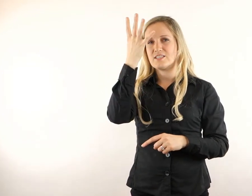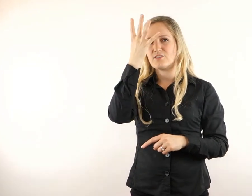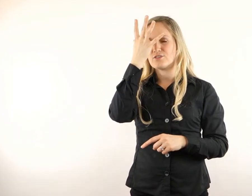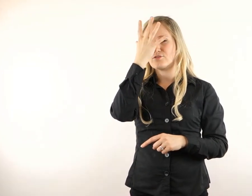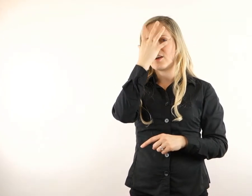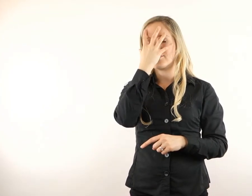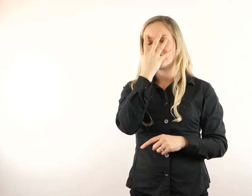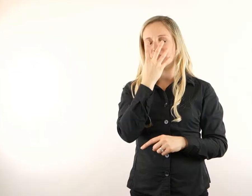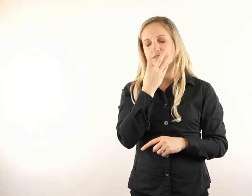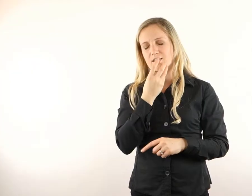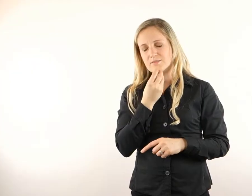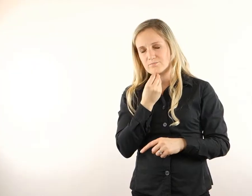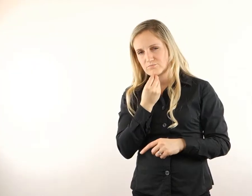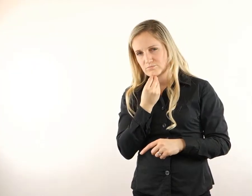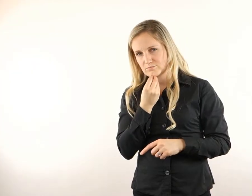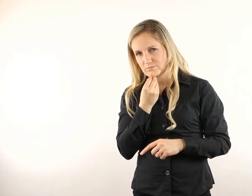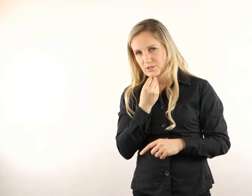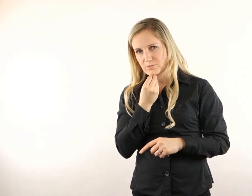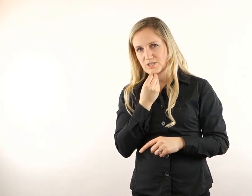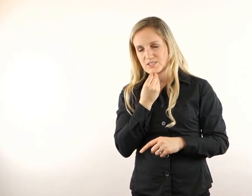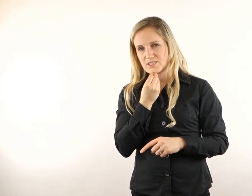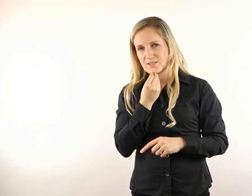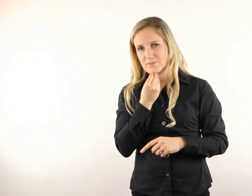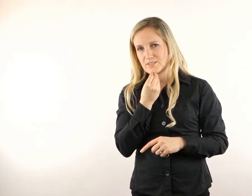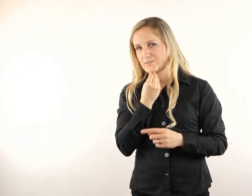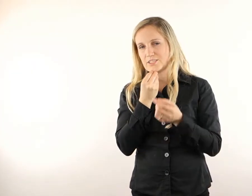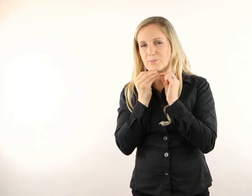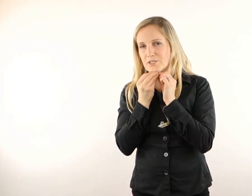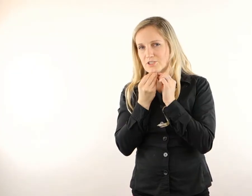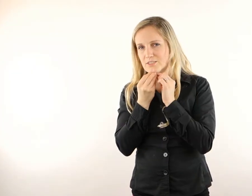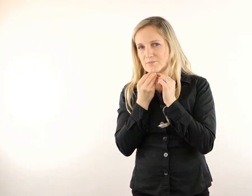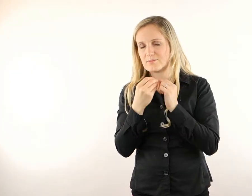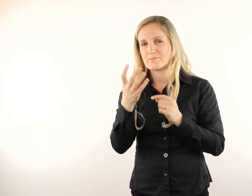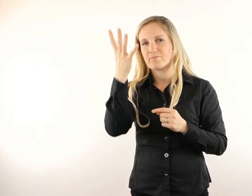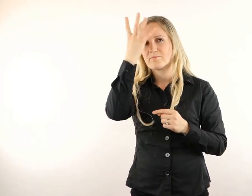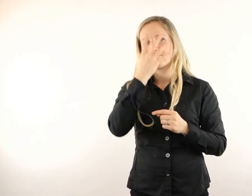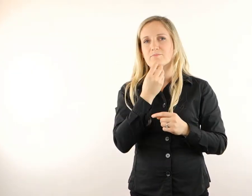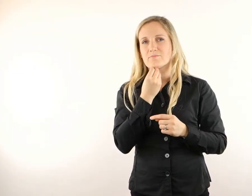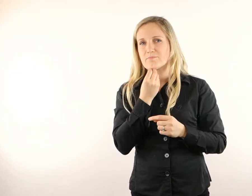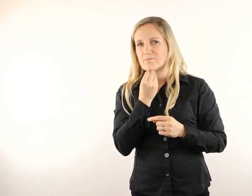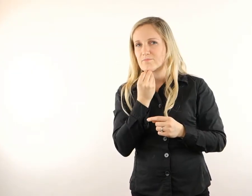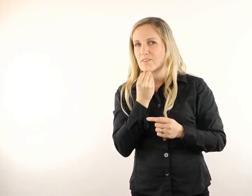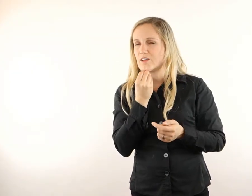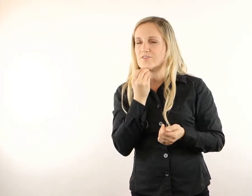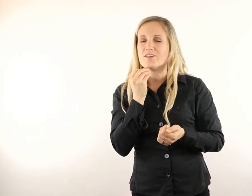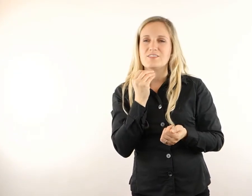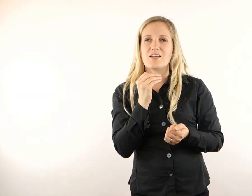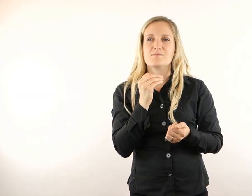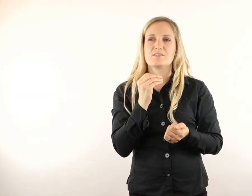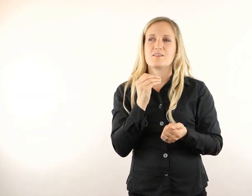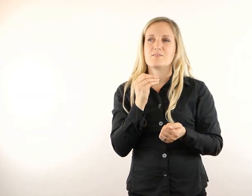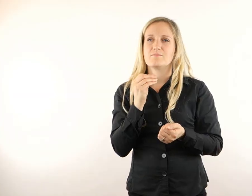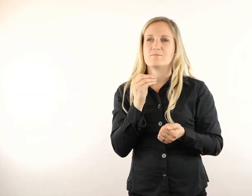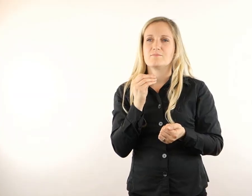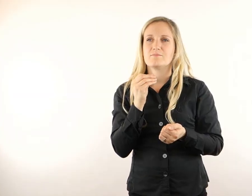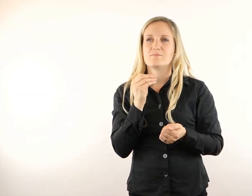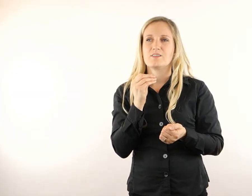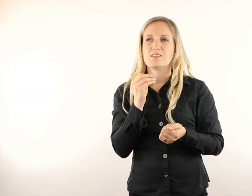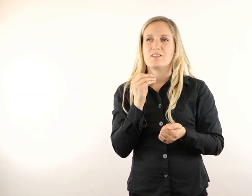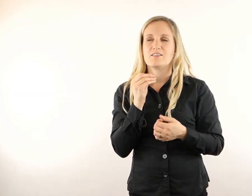and you're just grabbing it and you're just like, you're going to put it to sleep down here by your chin. A lot of times, like